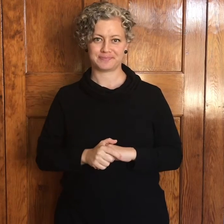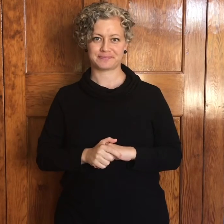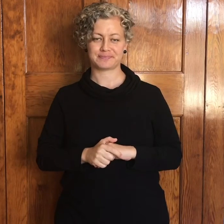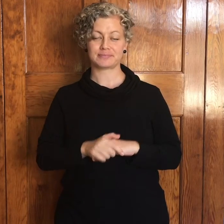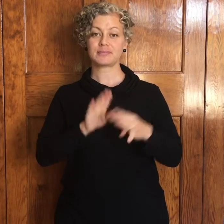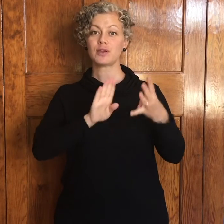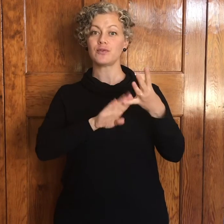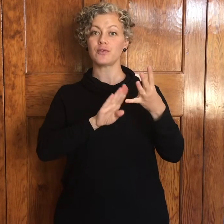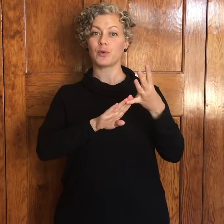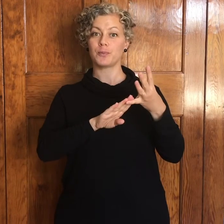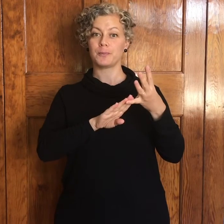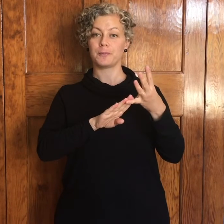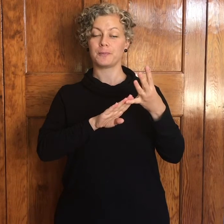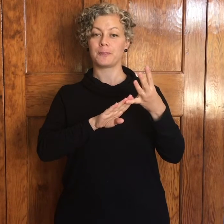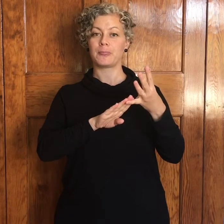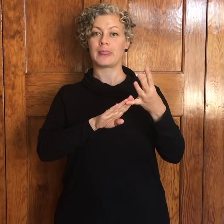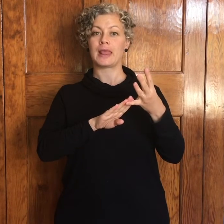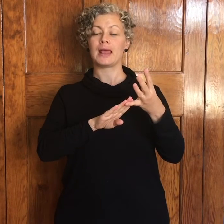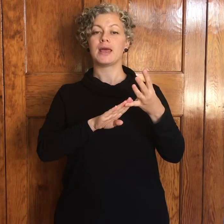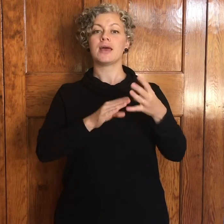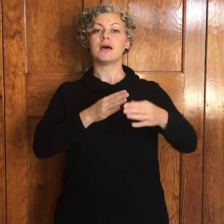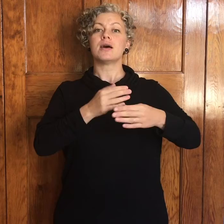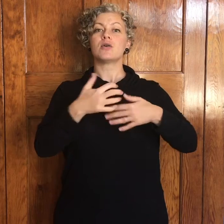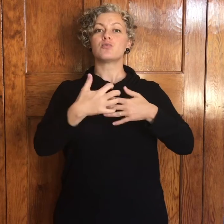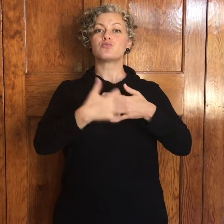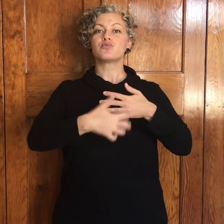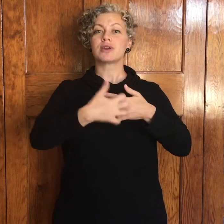Beer or soda bread premix.